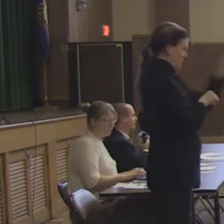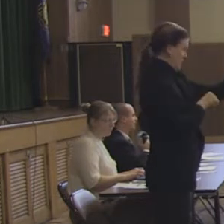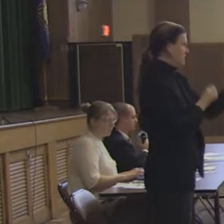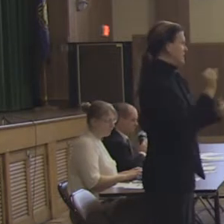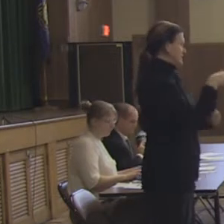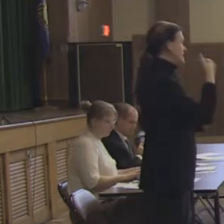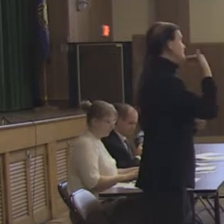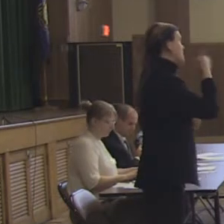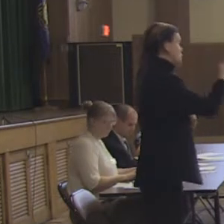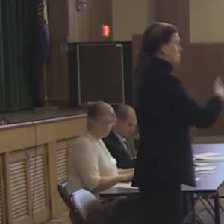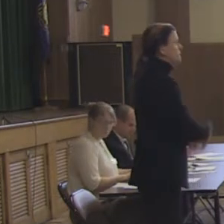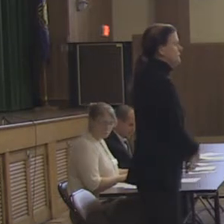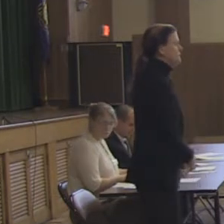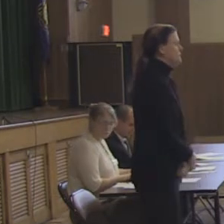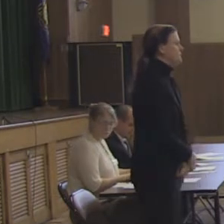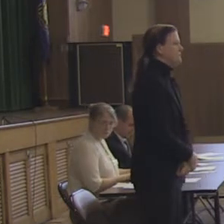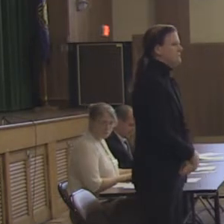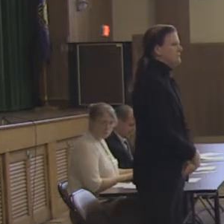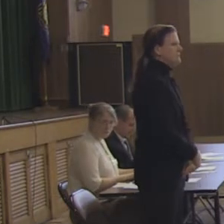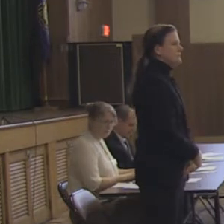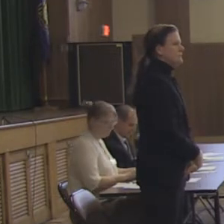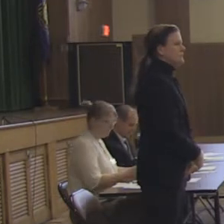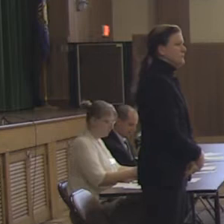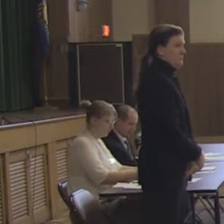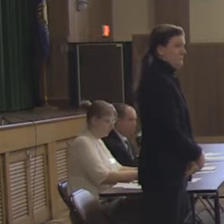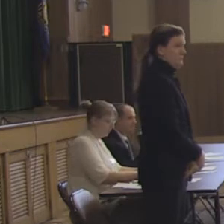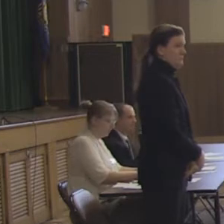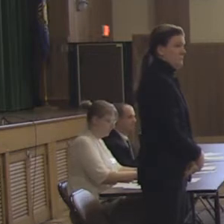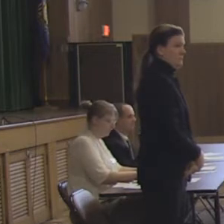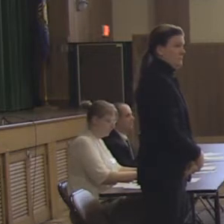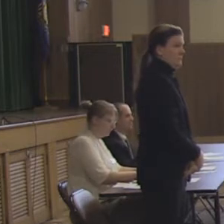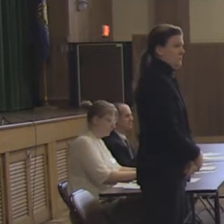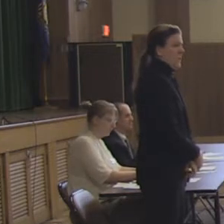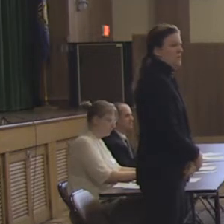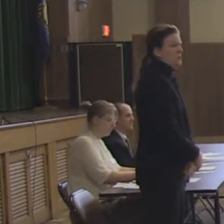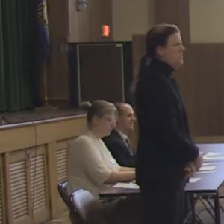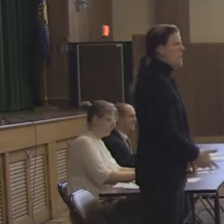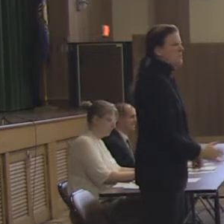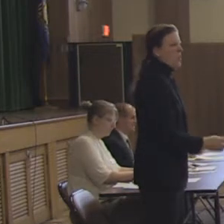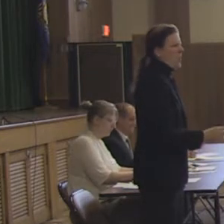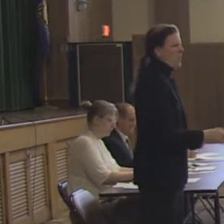we can figure out something. Thank you. And next we have Amy Turum.